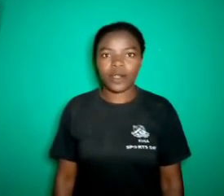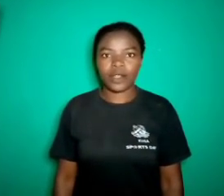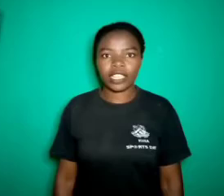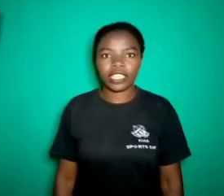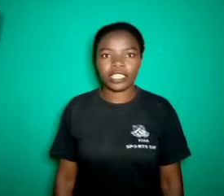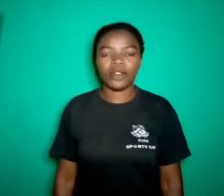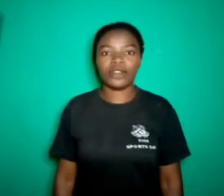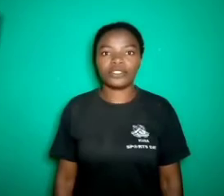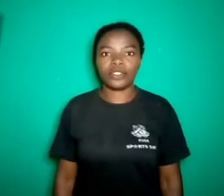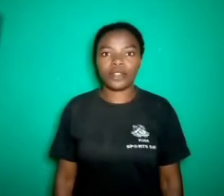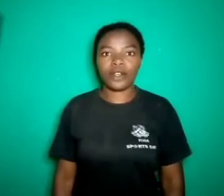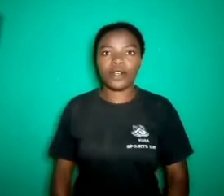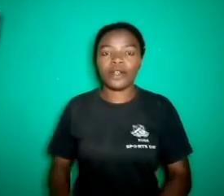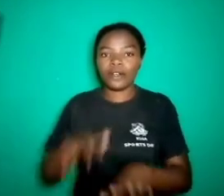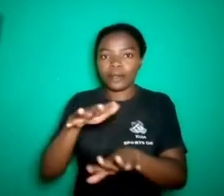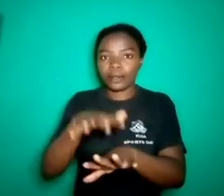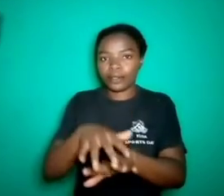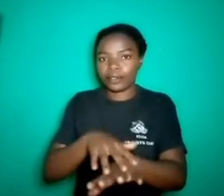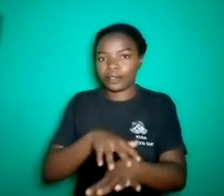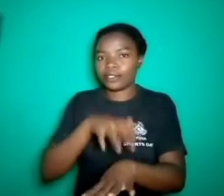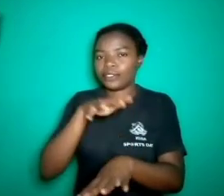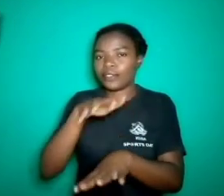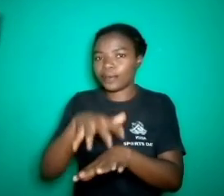Slowly or slow.